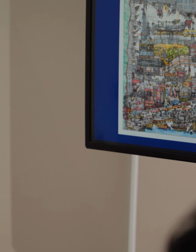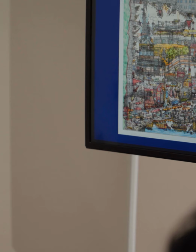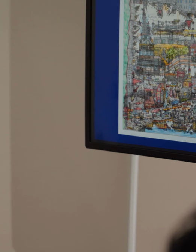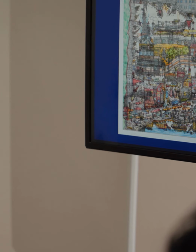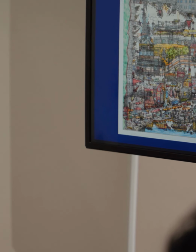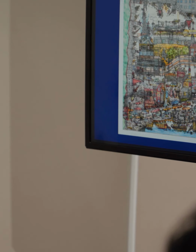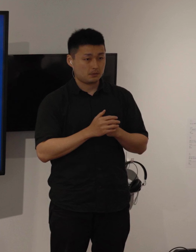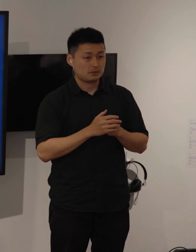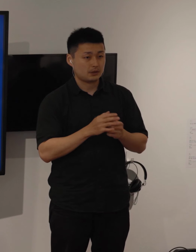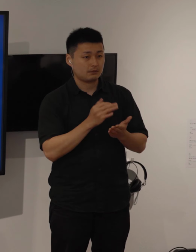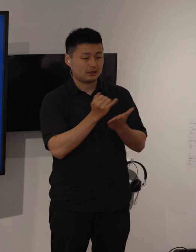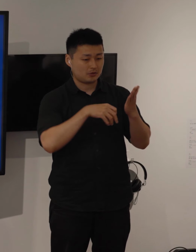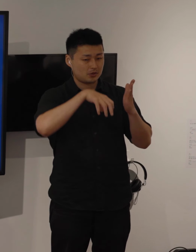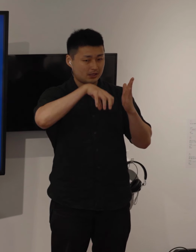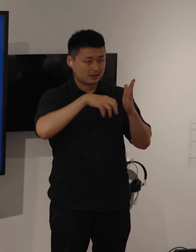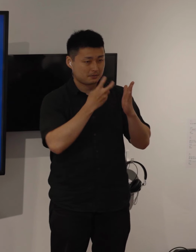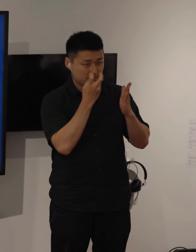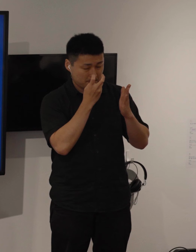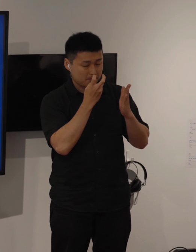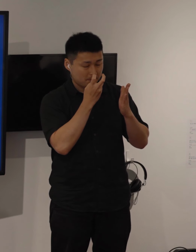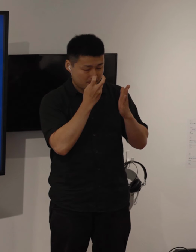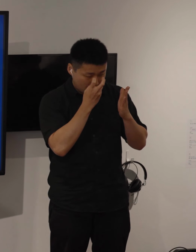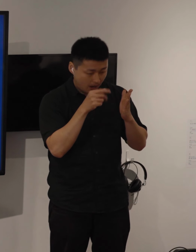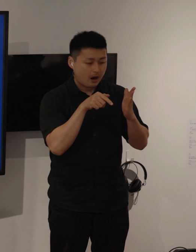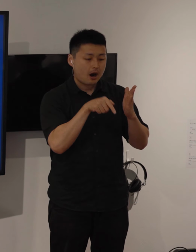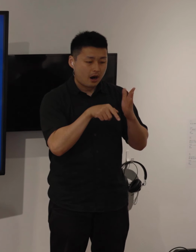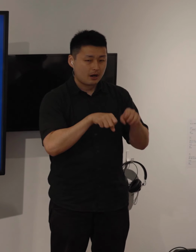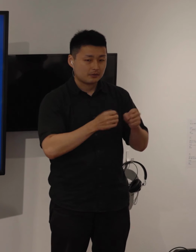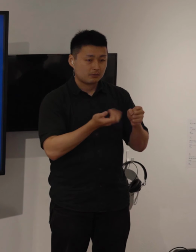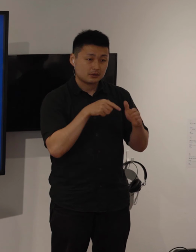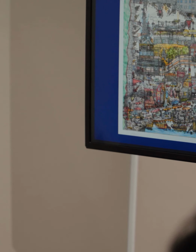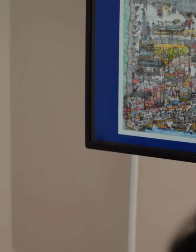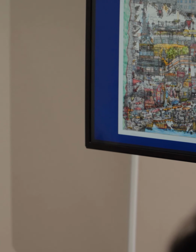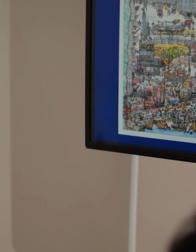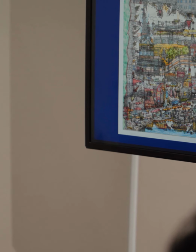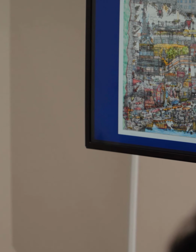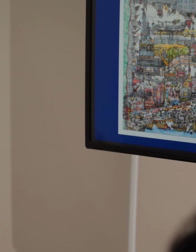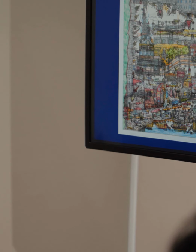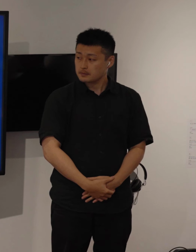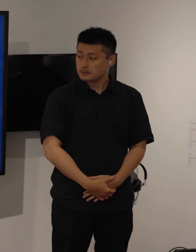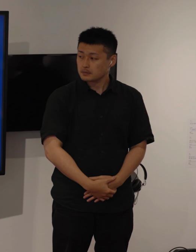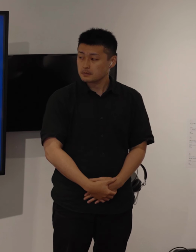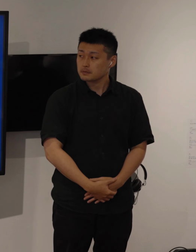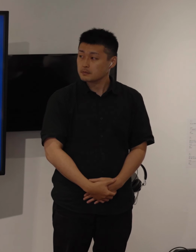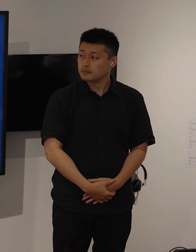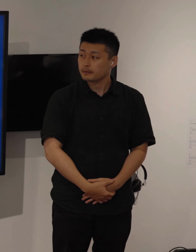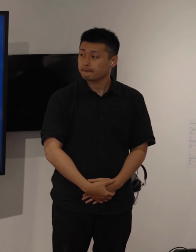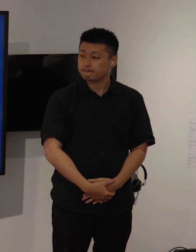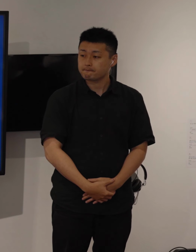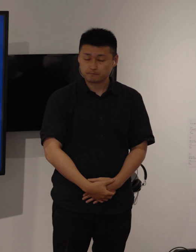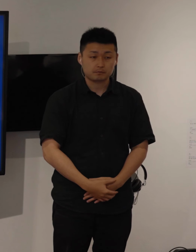use it in the UK. And if I was to go on and talk about outsider art, we would be here all afternoon. So this is